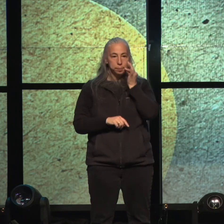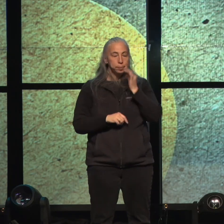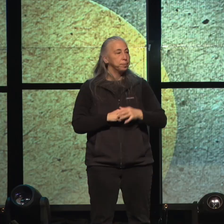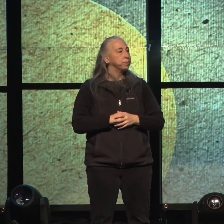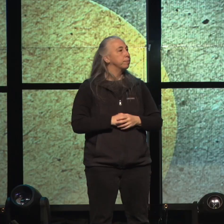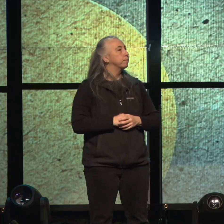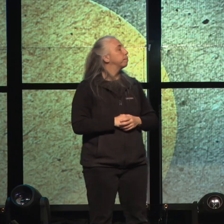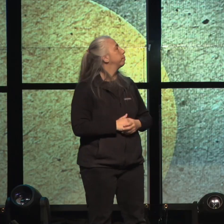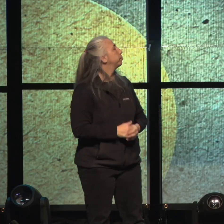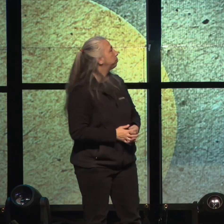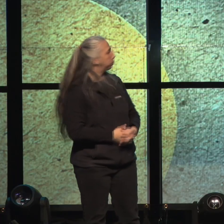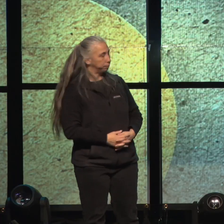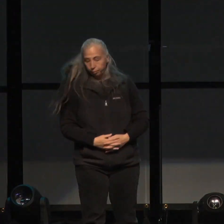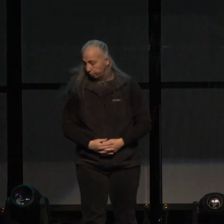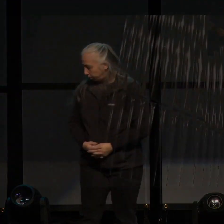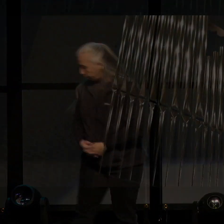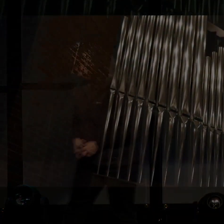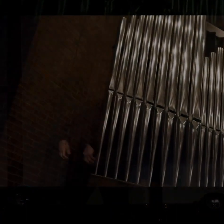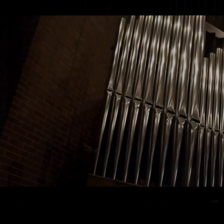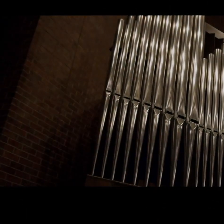consider inclusion.